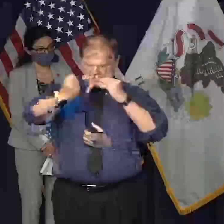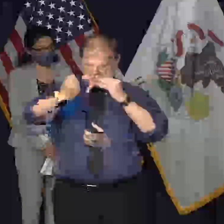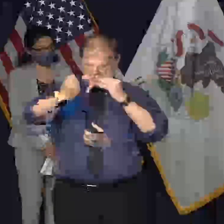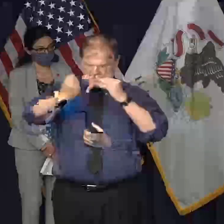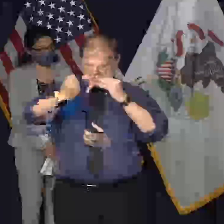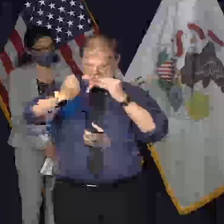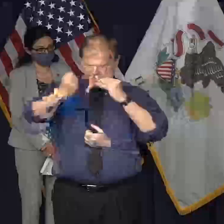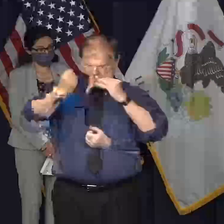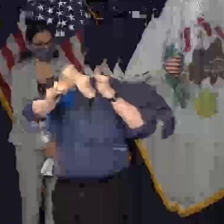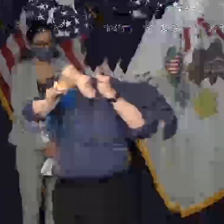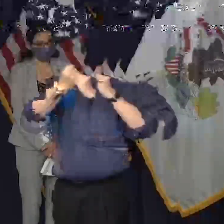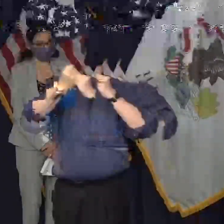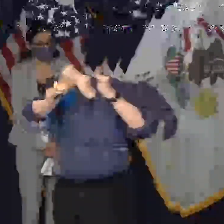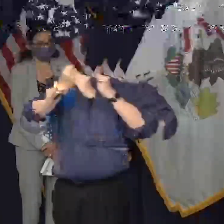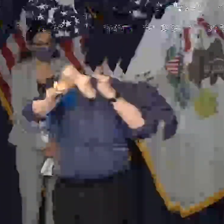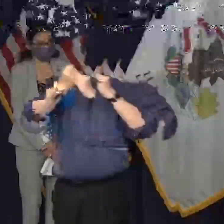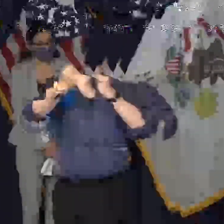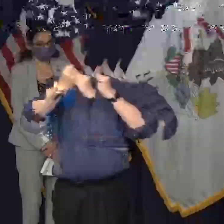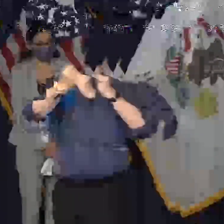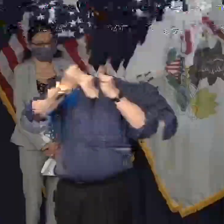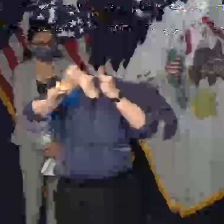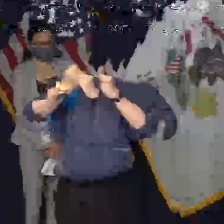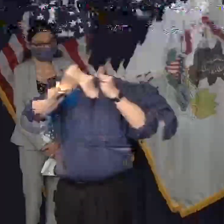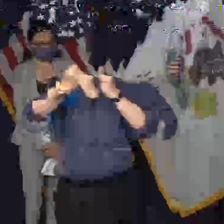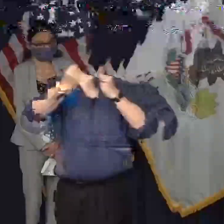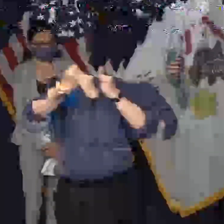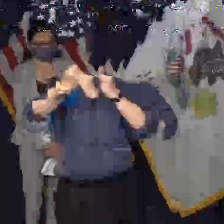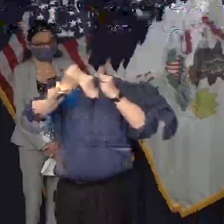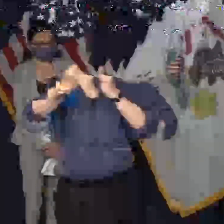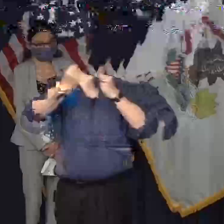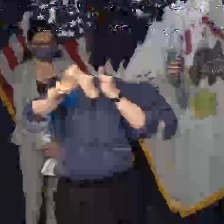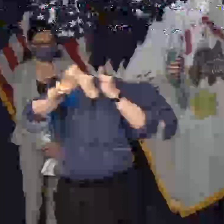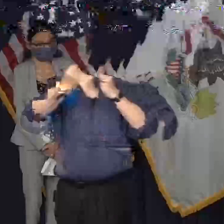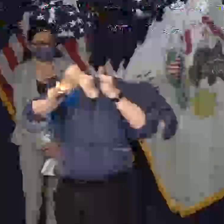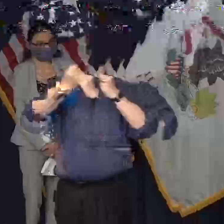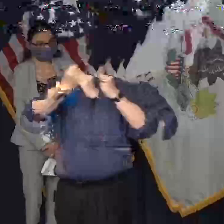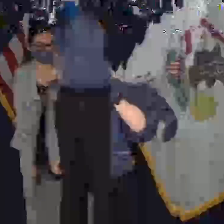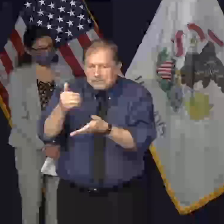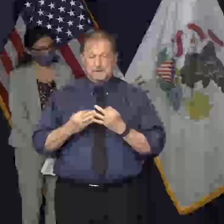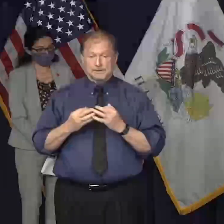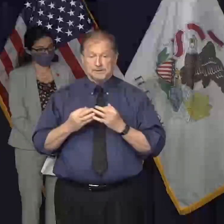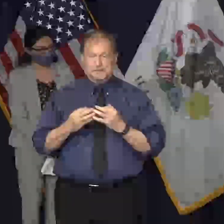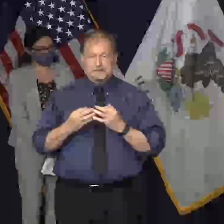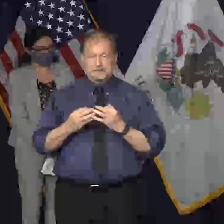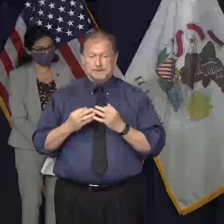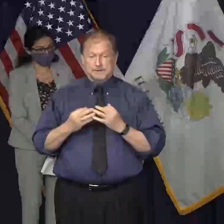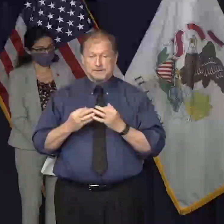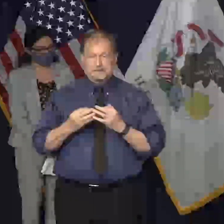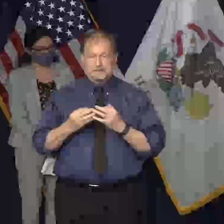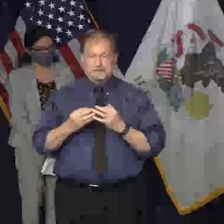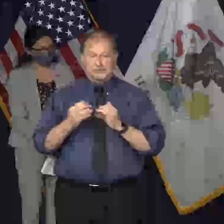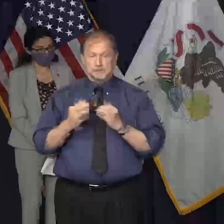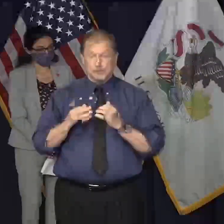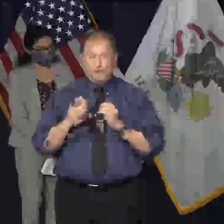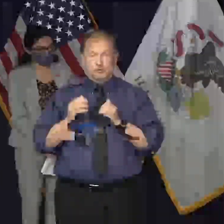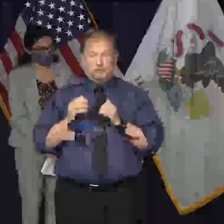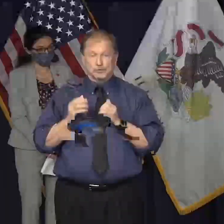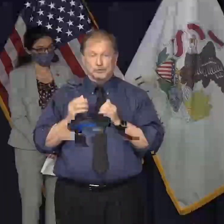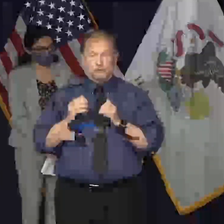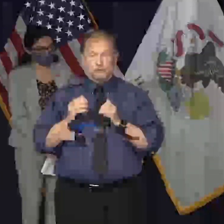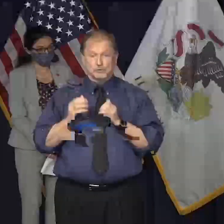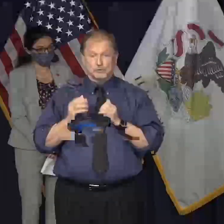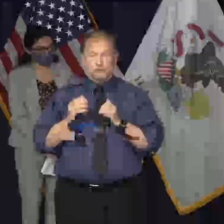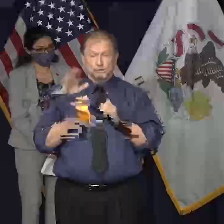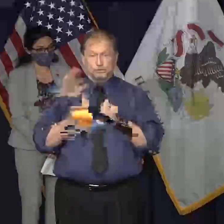positive cases, as may be seen in multi-generational living spaces. This will help us get a clear view of how